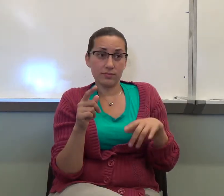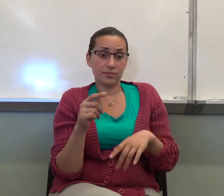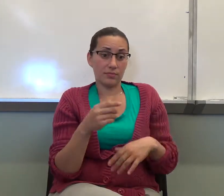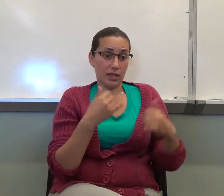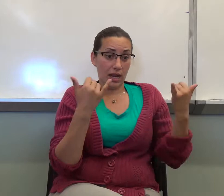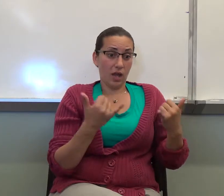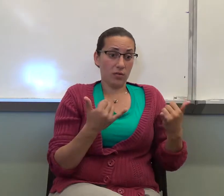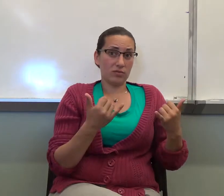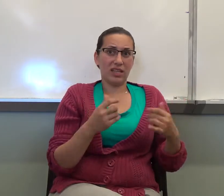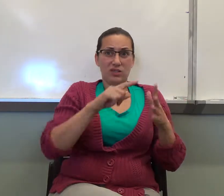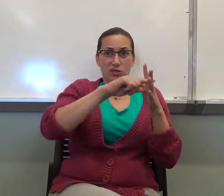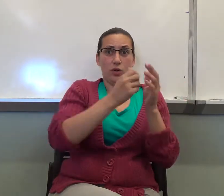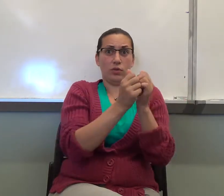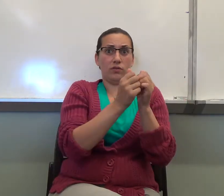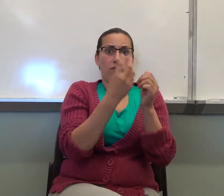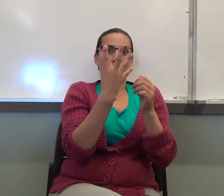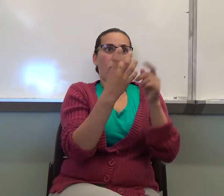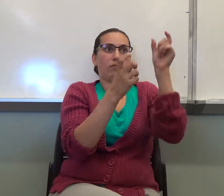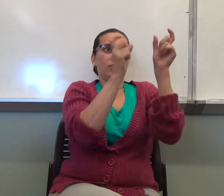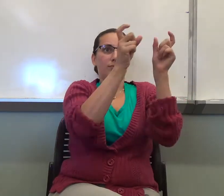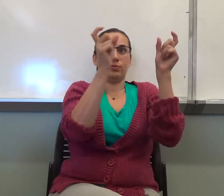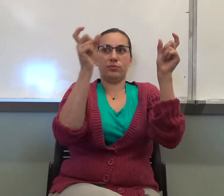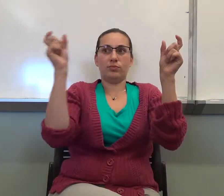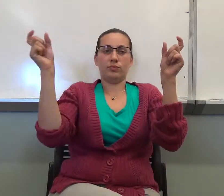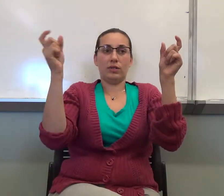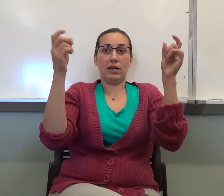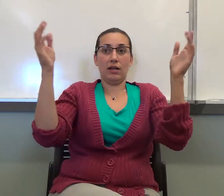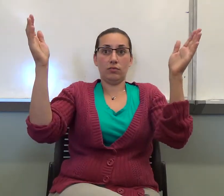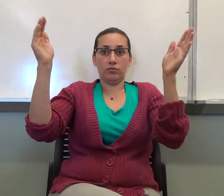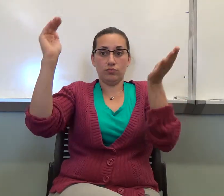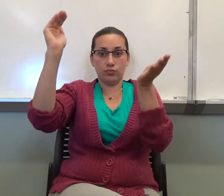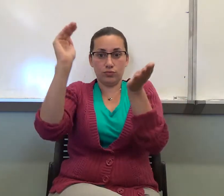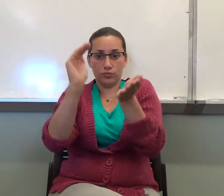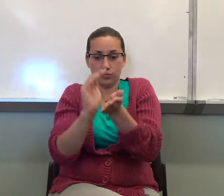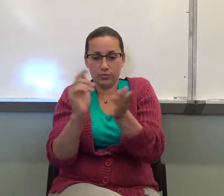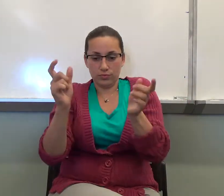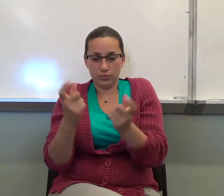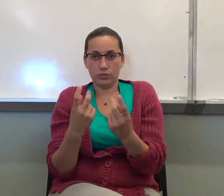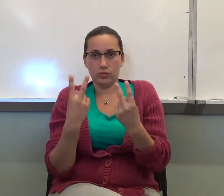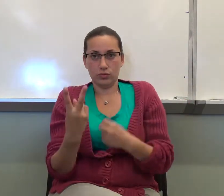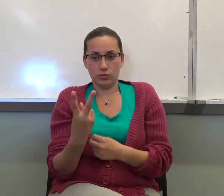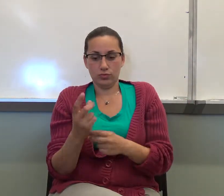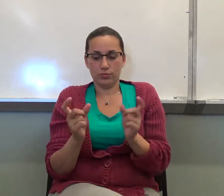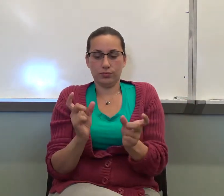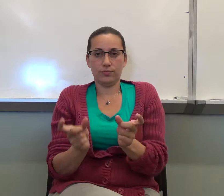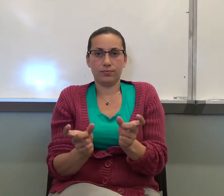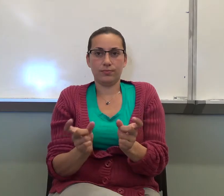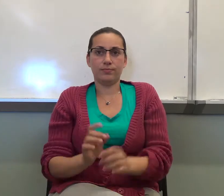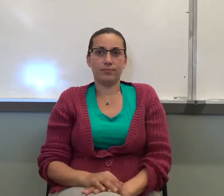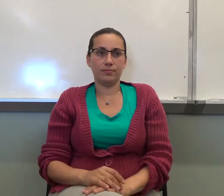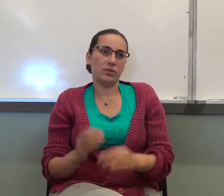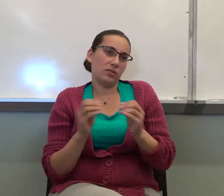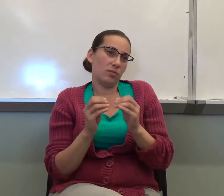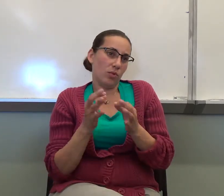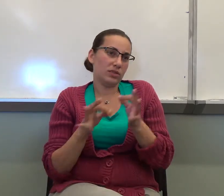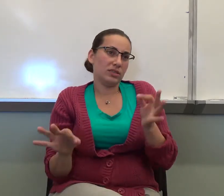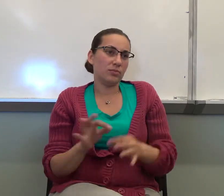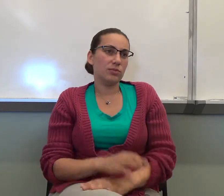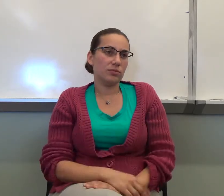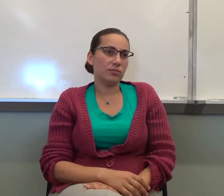terms. Much easier to deal with if you did a solid equation or something like that. So the part that we're doing right now is the